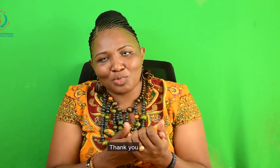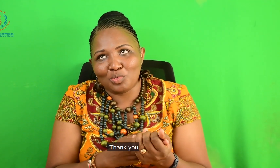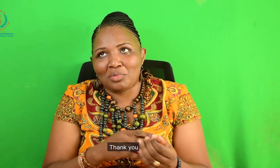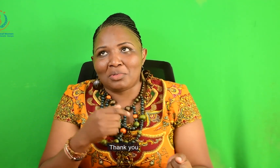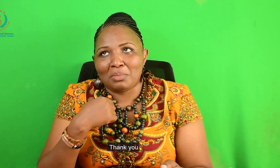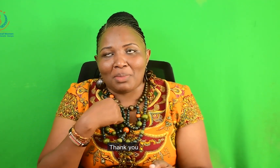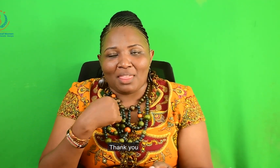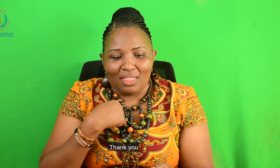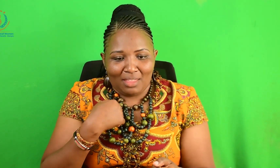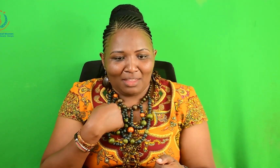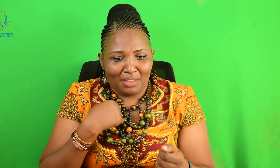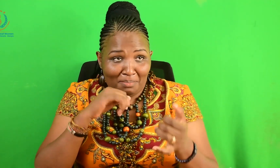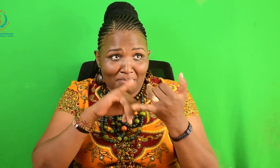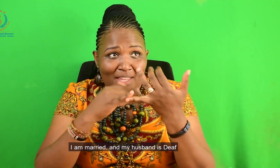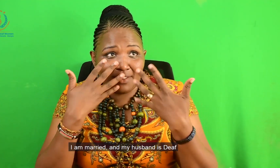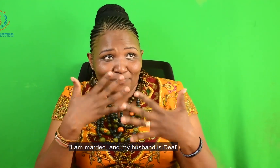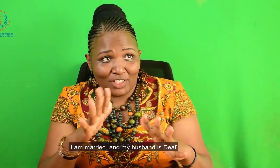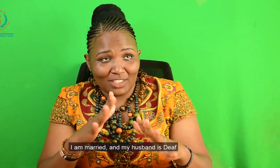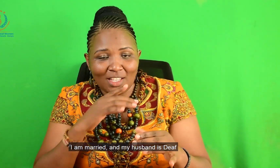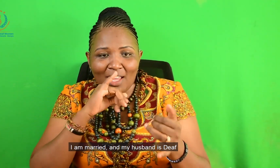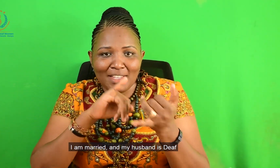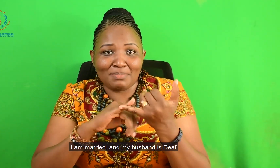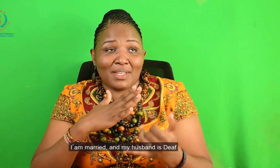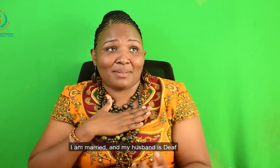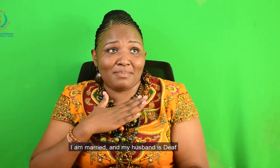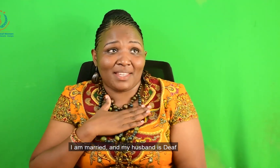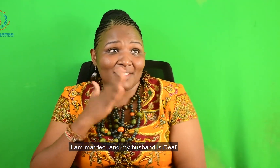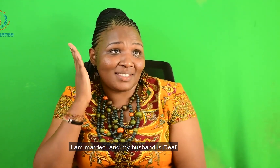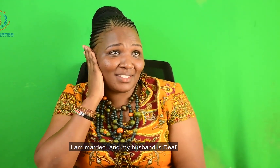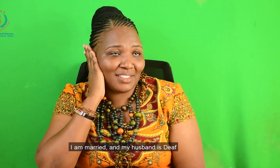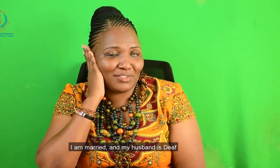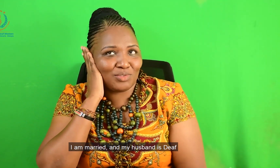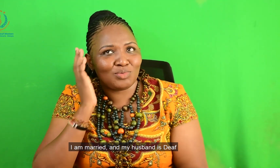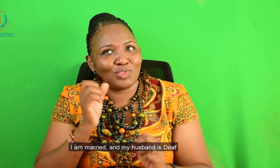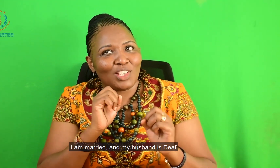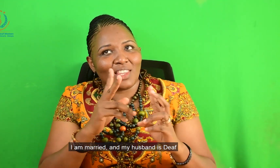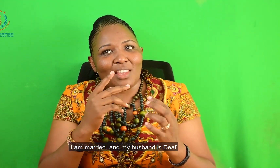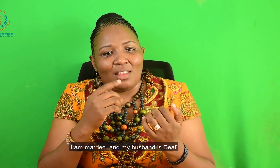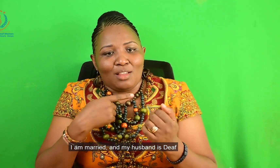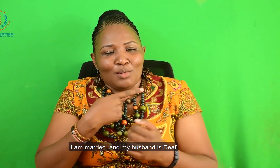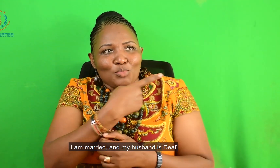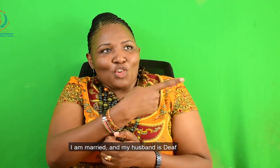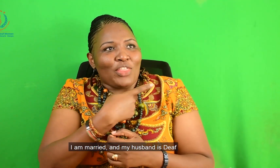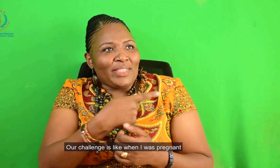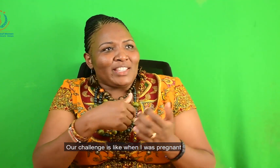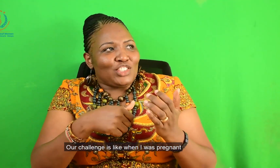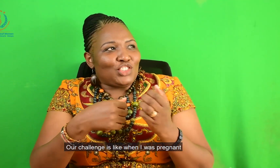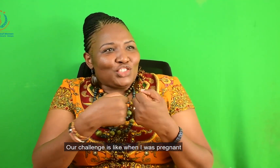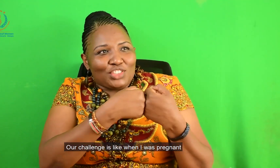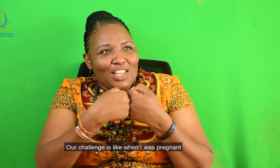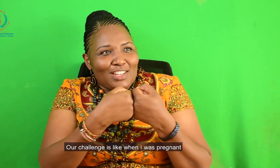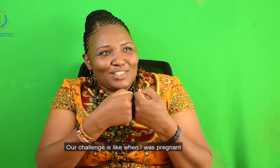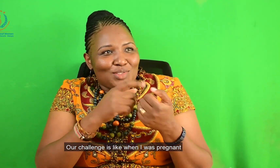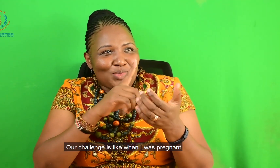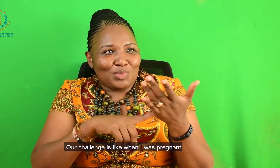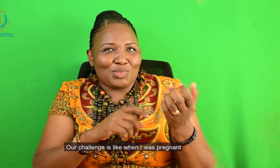Thank you. I'm married and my husband is deaf. Our challenge is like when I